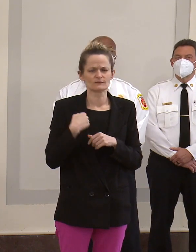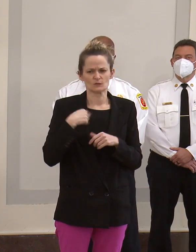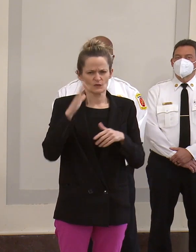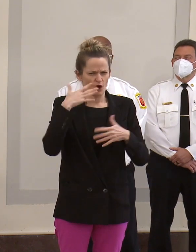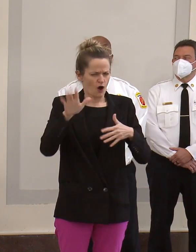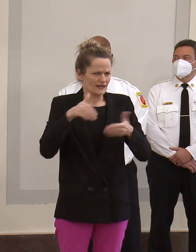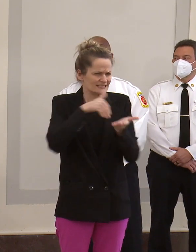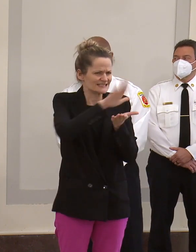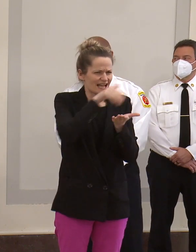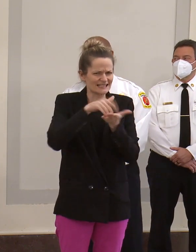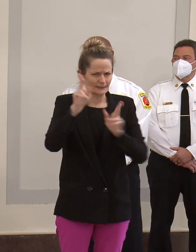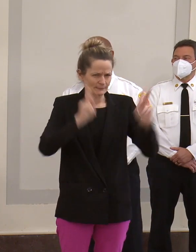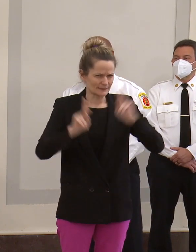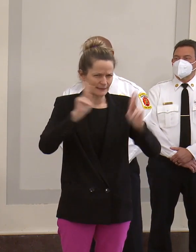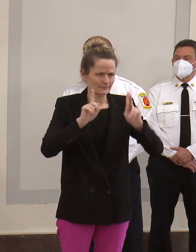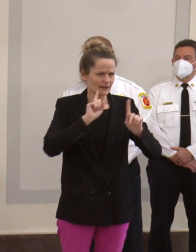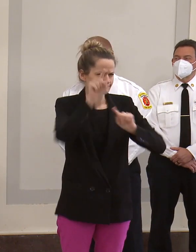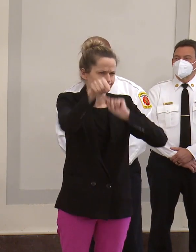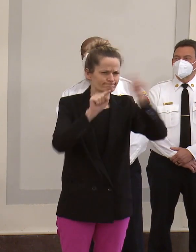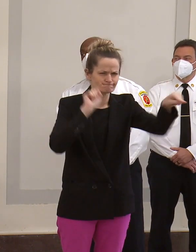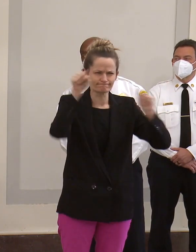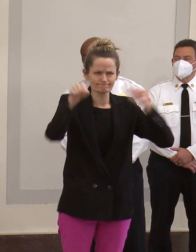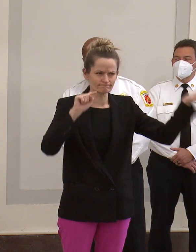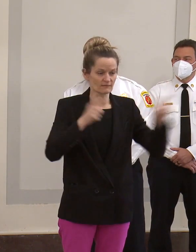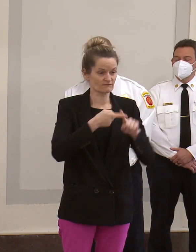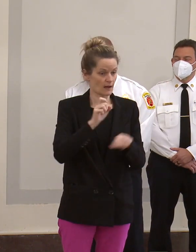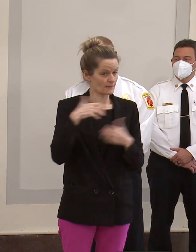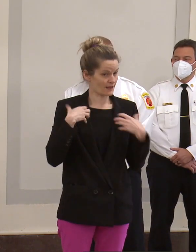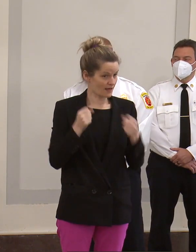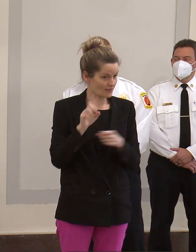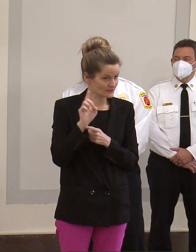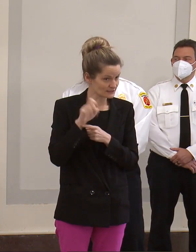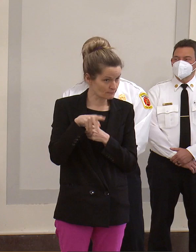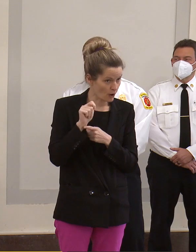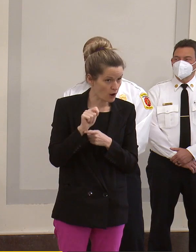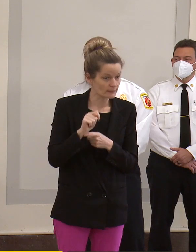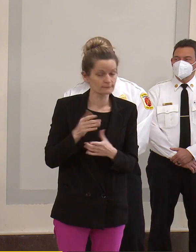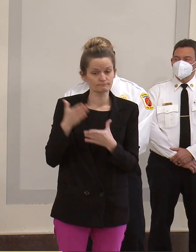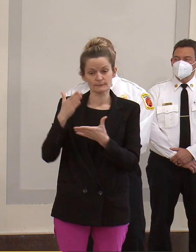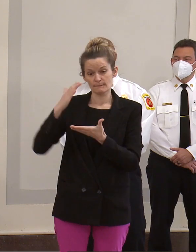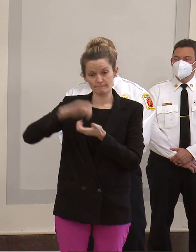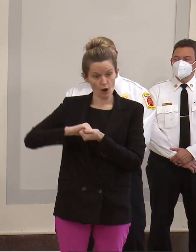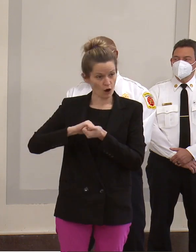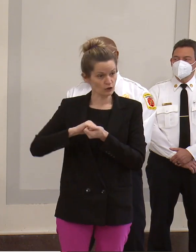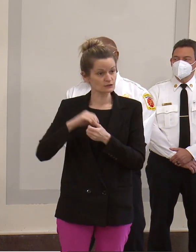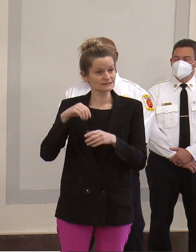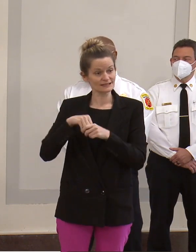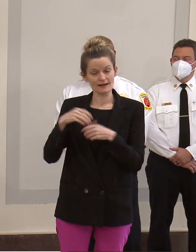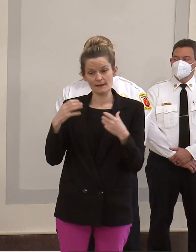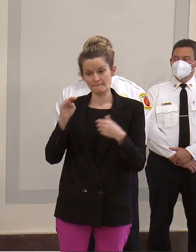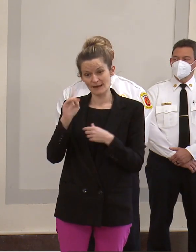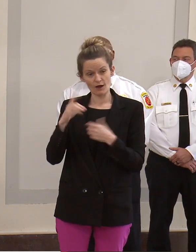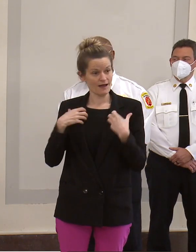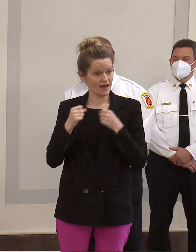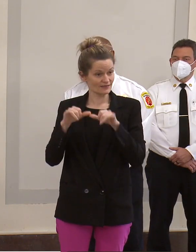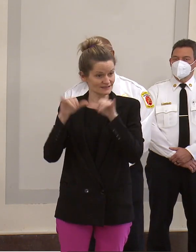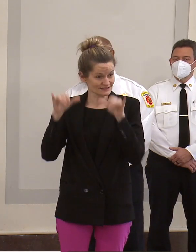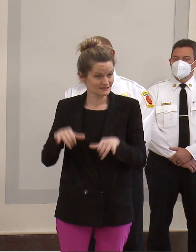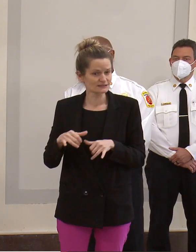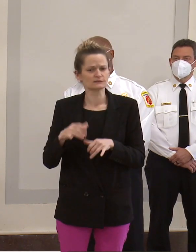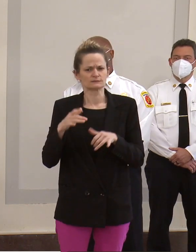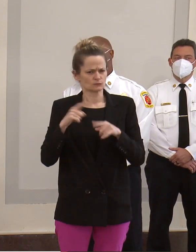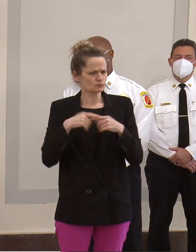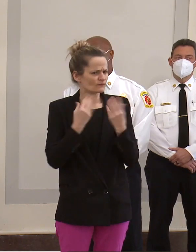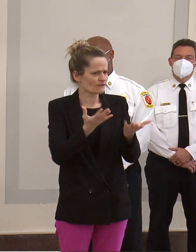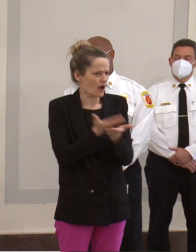our partners, as well as the Maryland Department of Health, as a way to connect people to needed resources. As a reminder, the Health